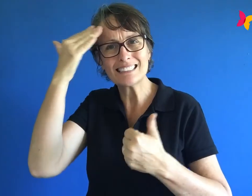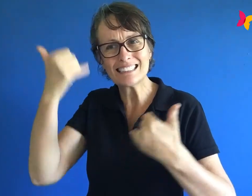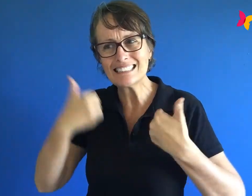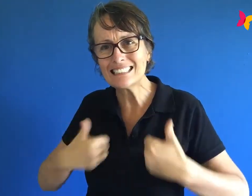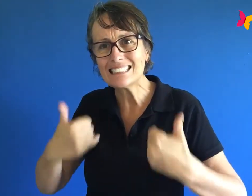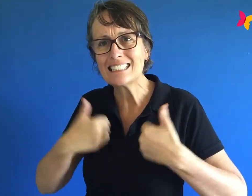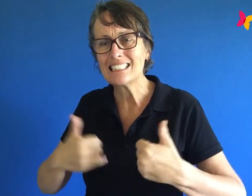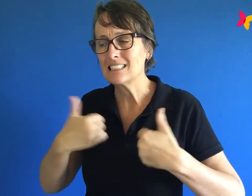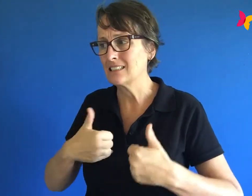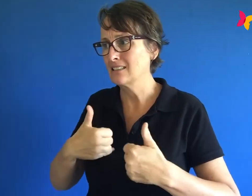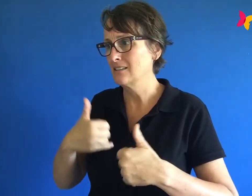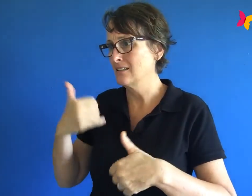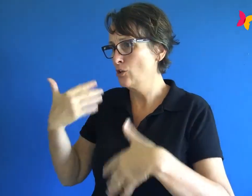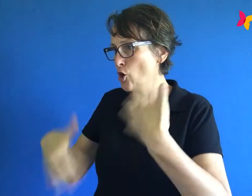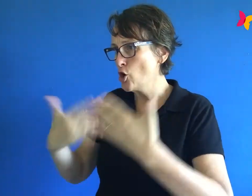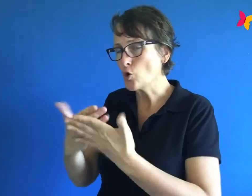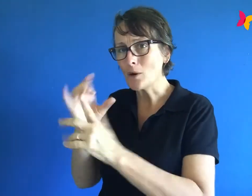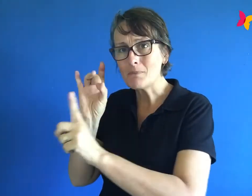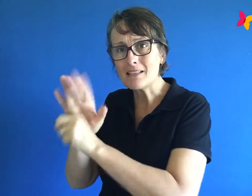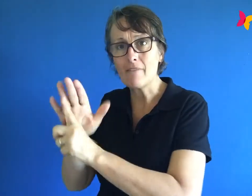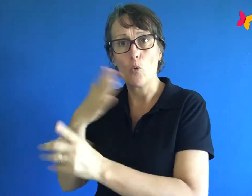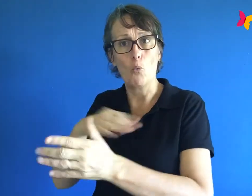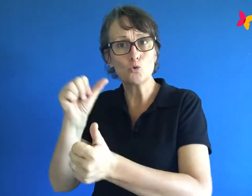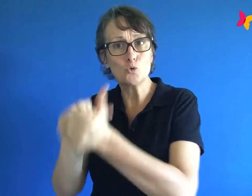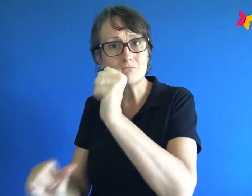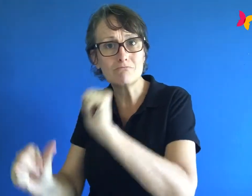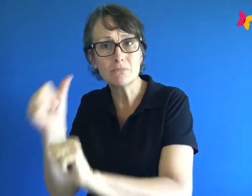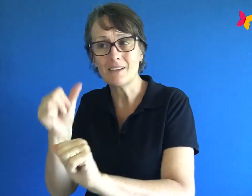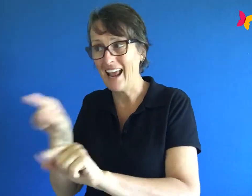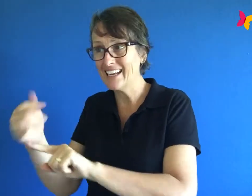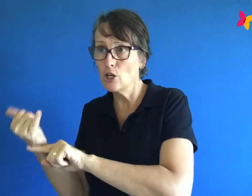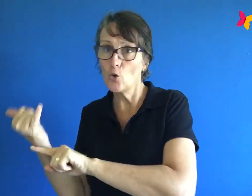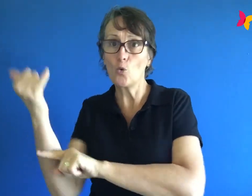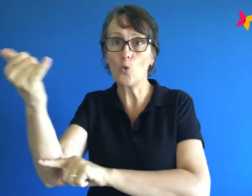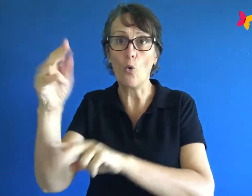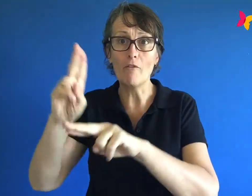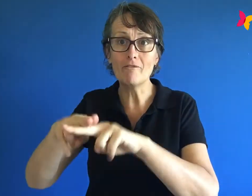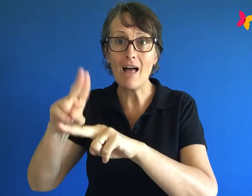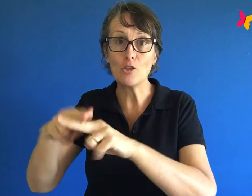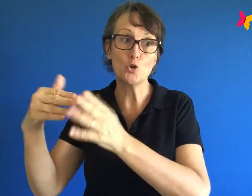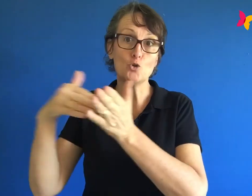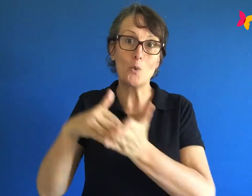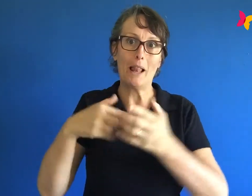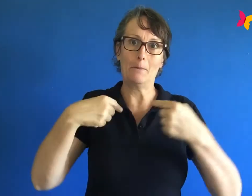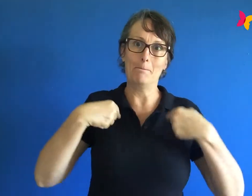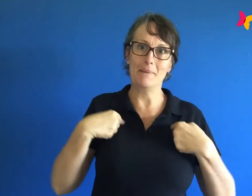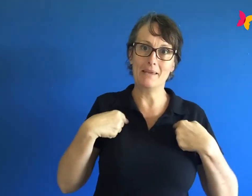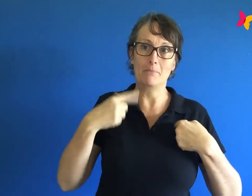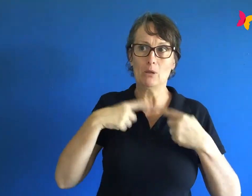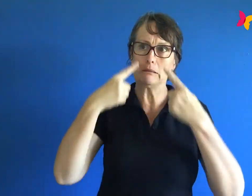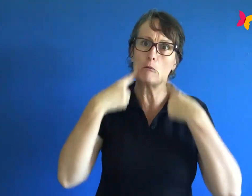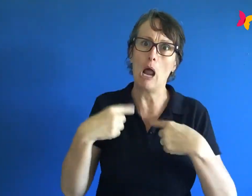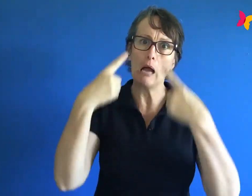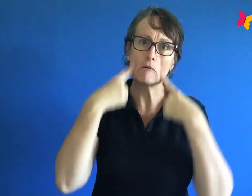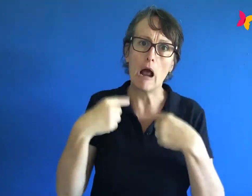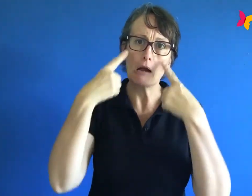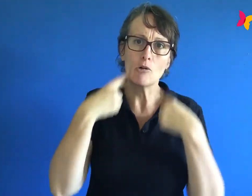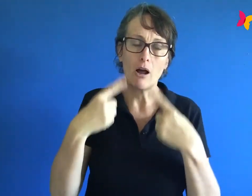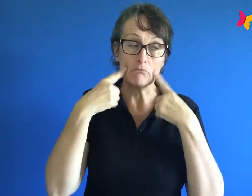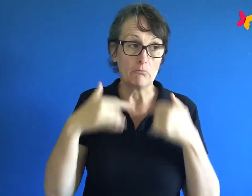and suicidal, and he's ringing his dad to say, Mum won't stop crying. It just felt,